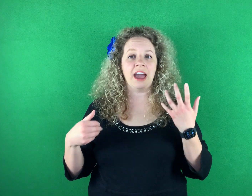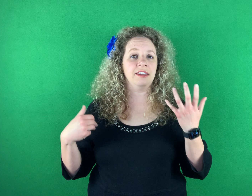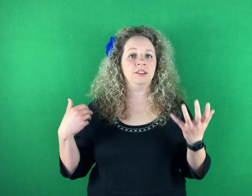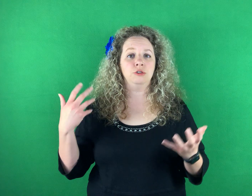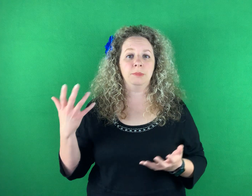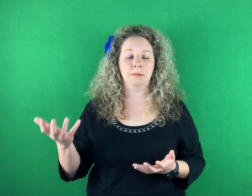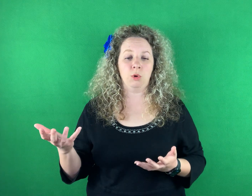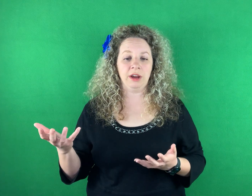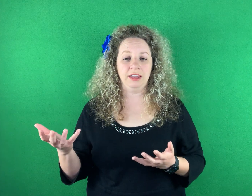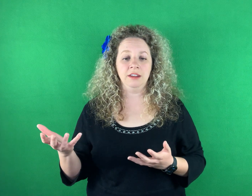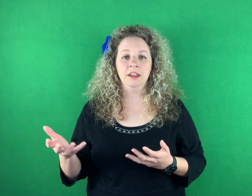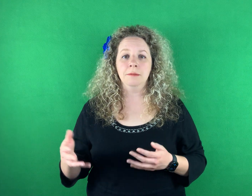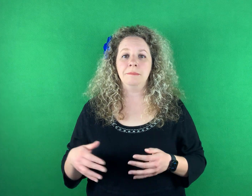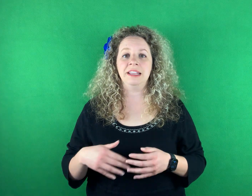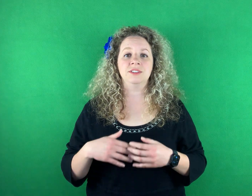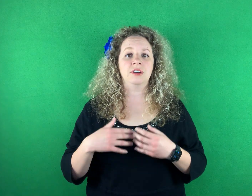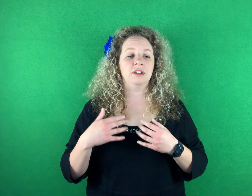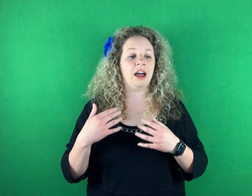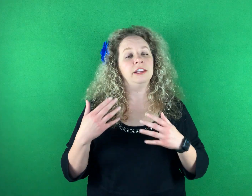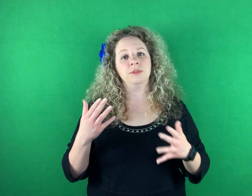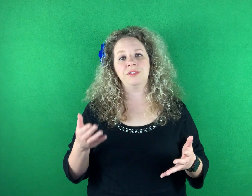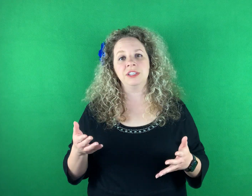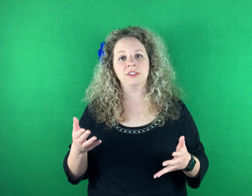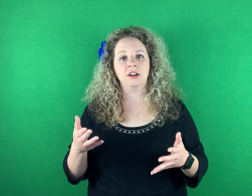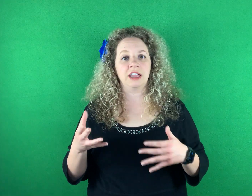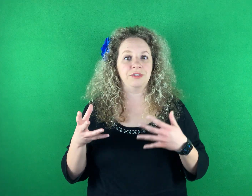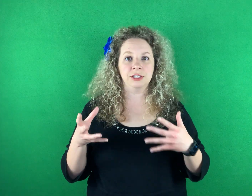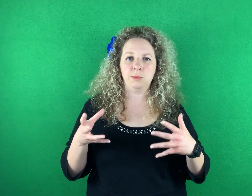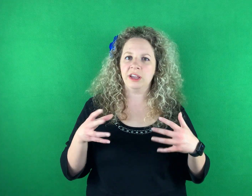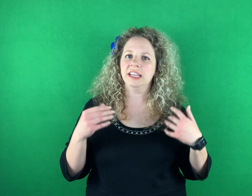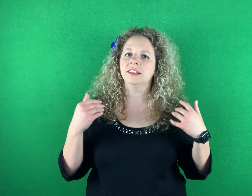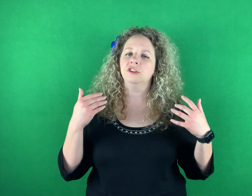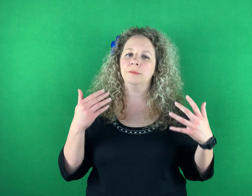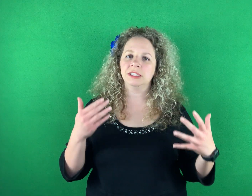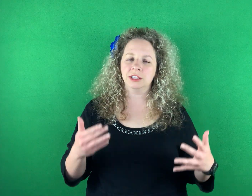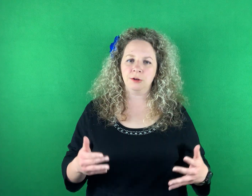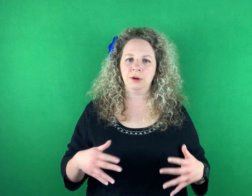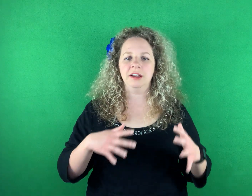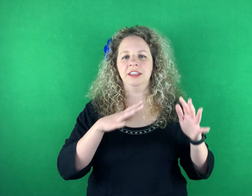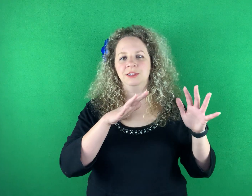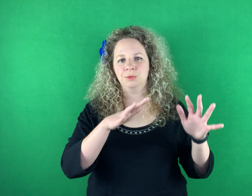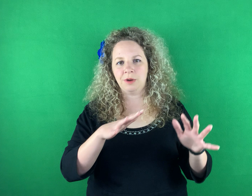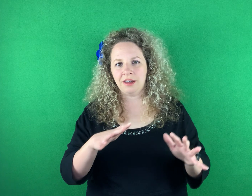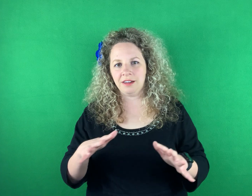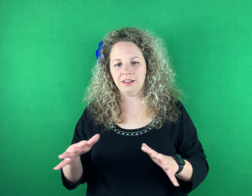add a little bit more in based on, I know that this song at this point is a little bit slower. It is well